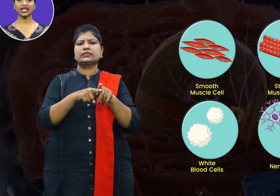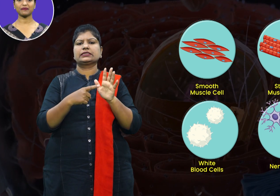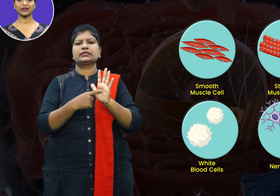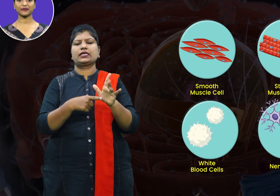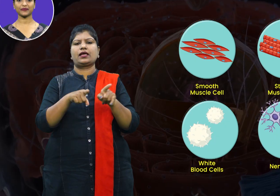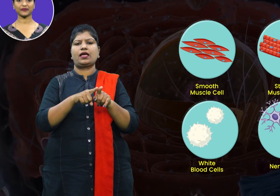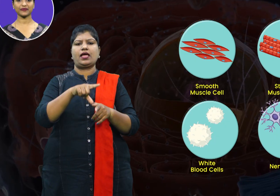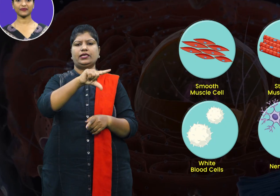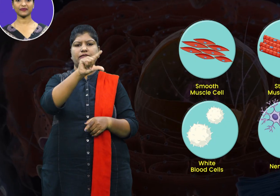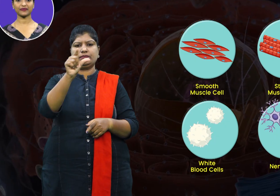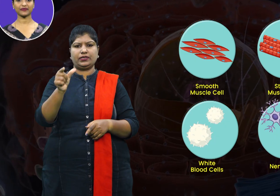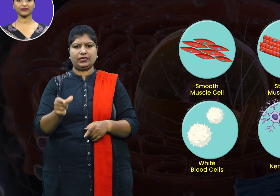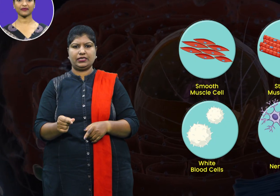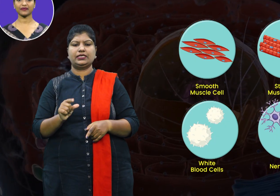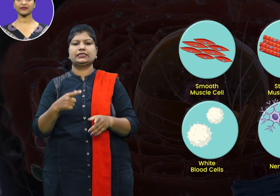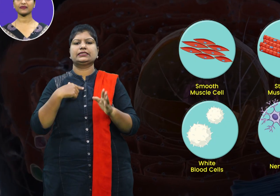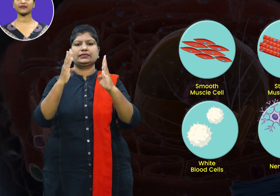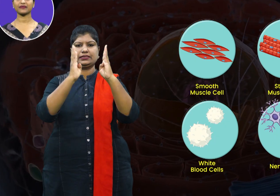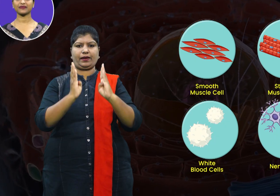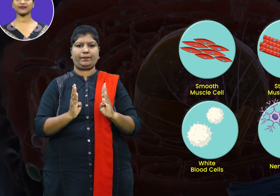spindle shape.